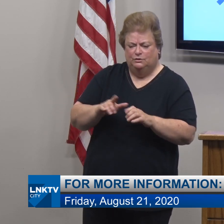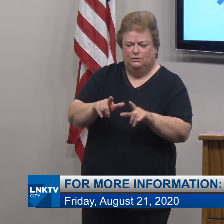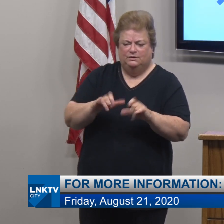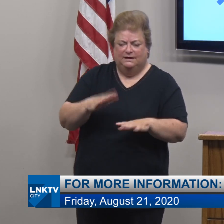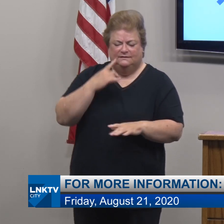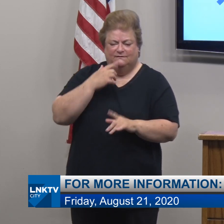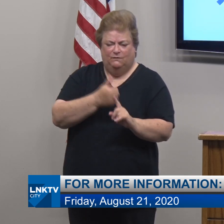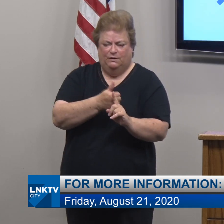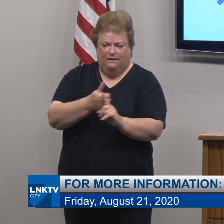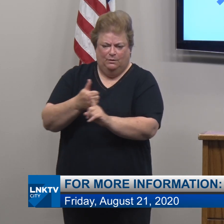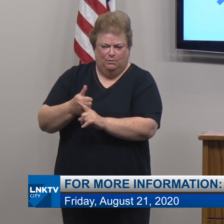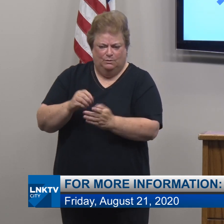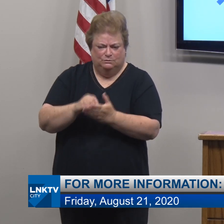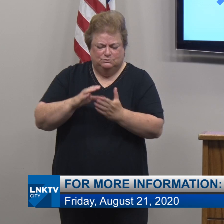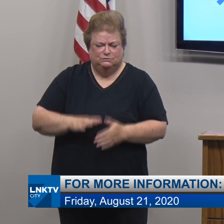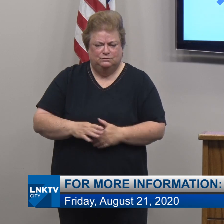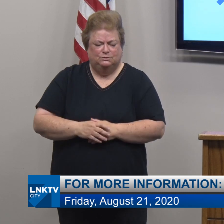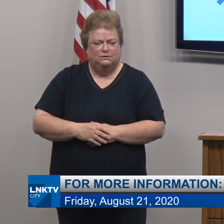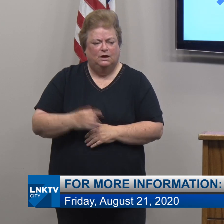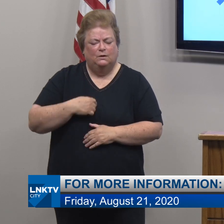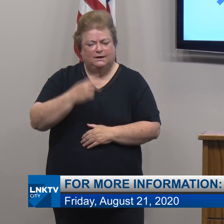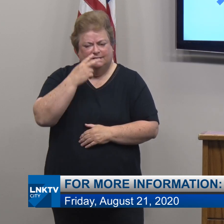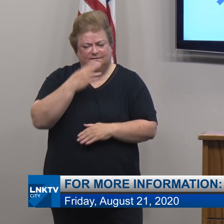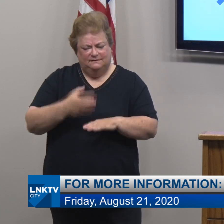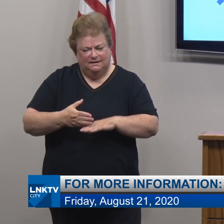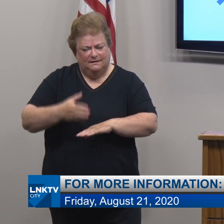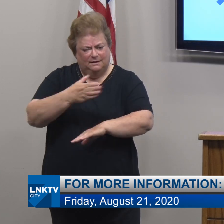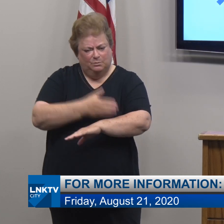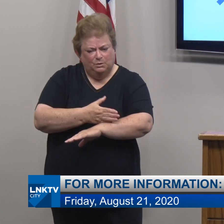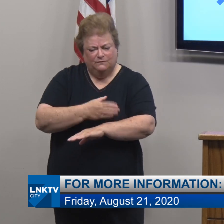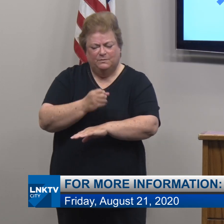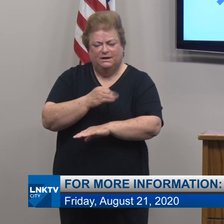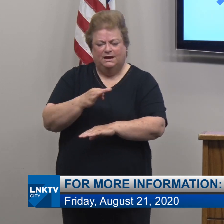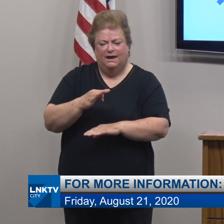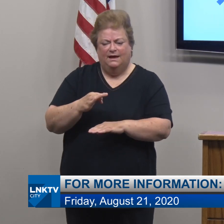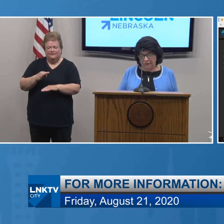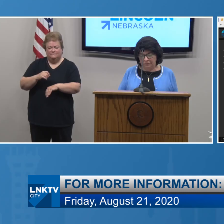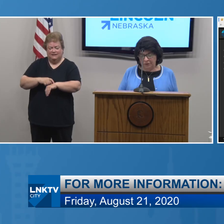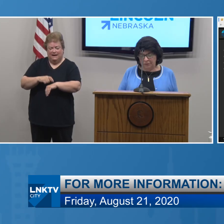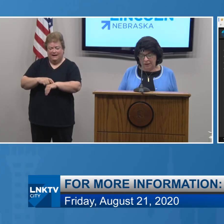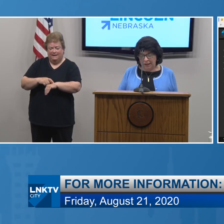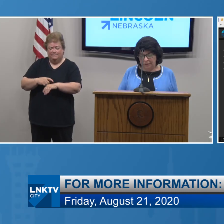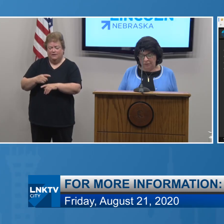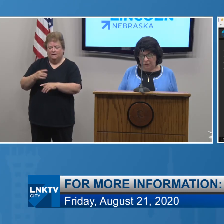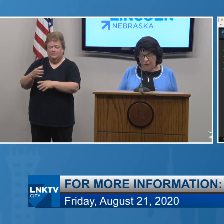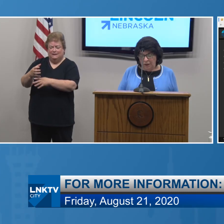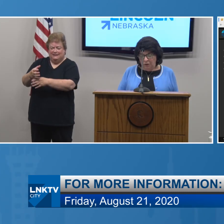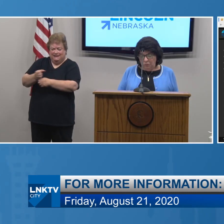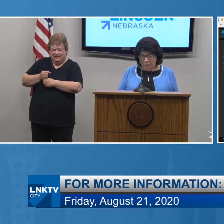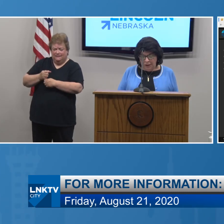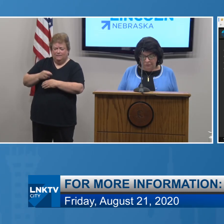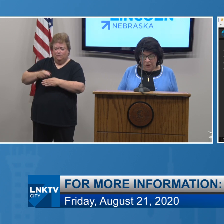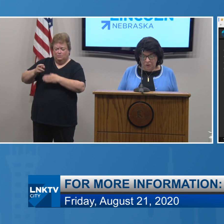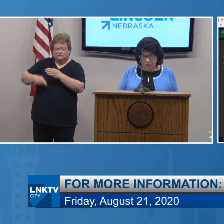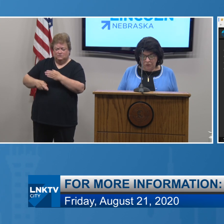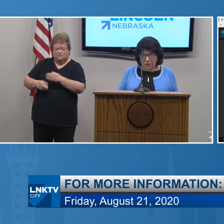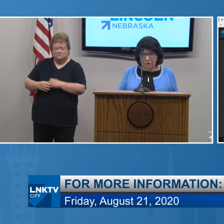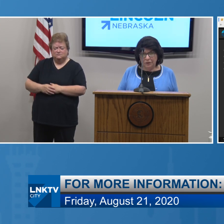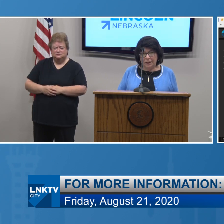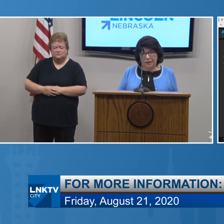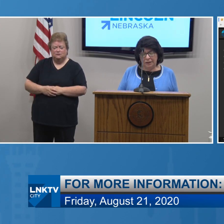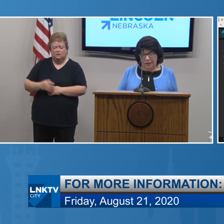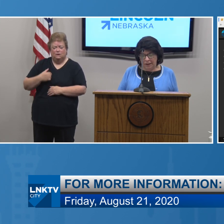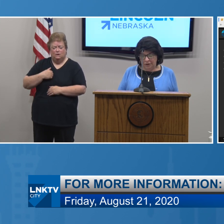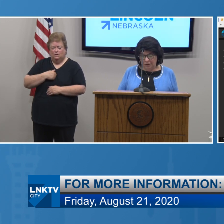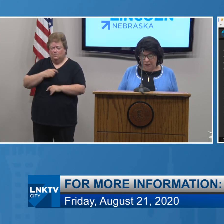students. We are pleased to see improvement in the overall turnaround time to receive test results from the labs. While we have no control